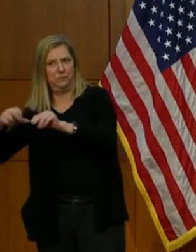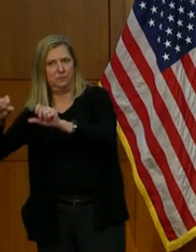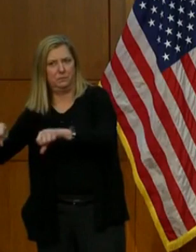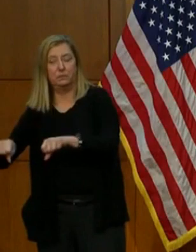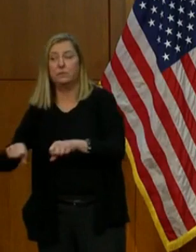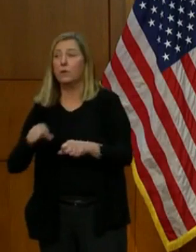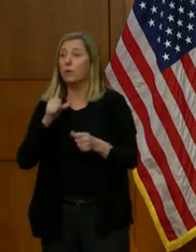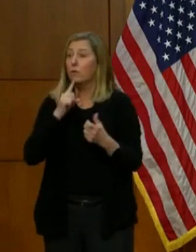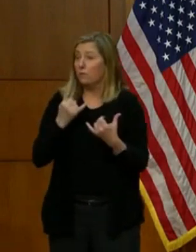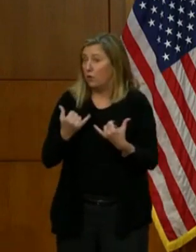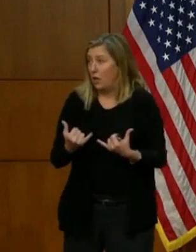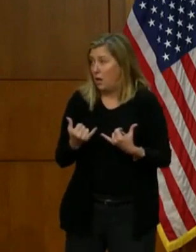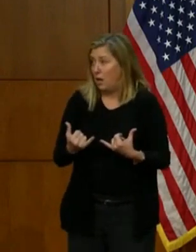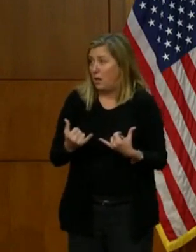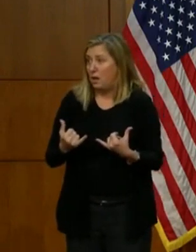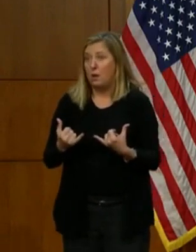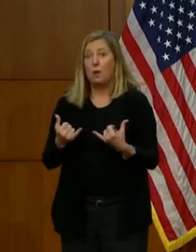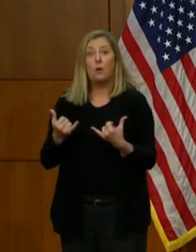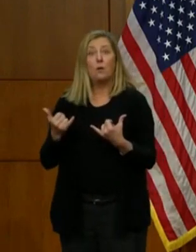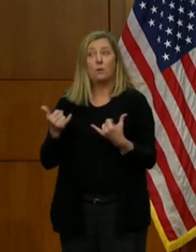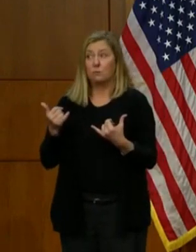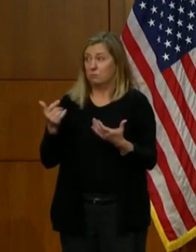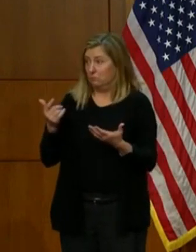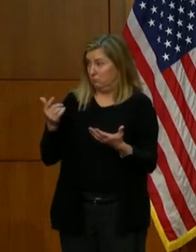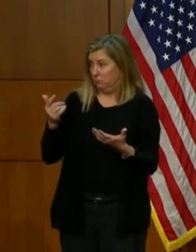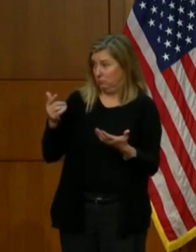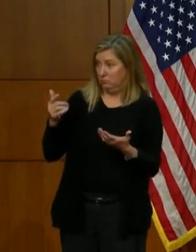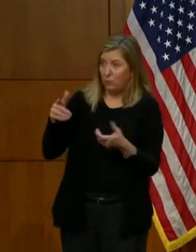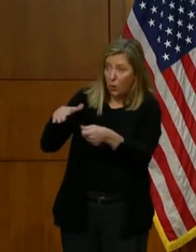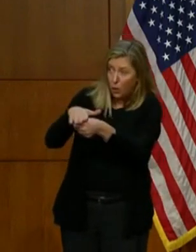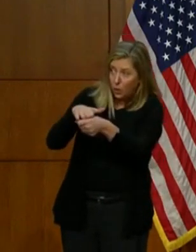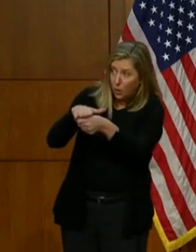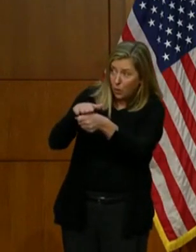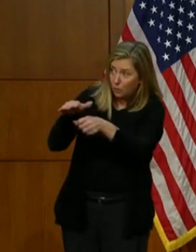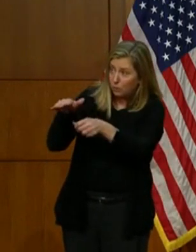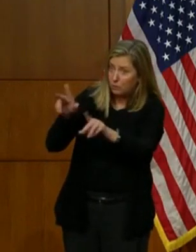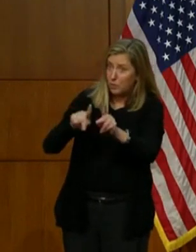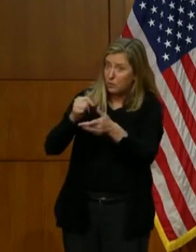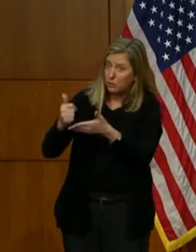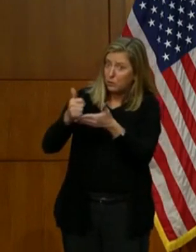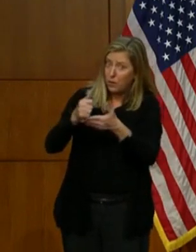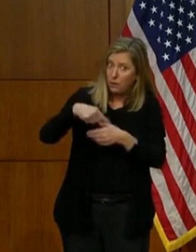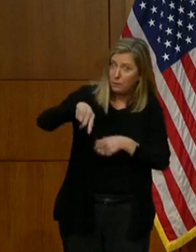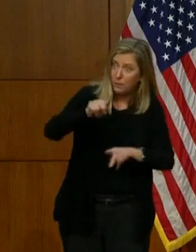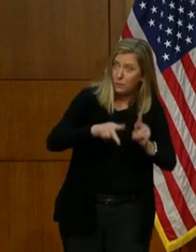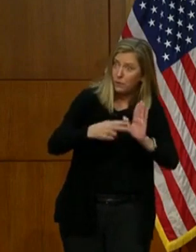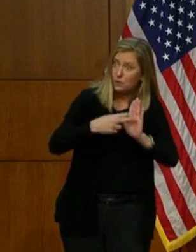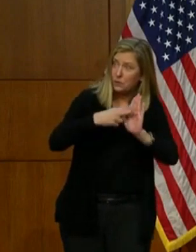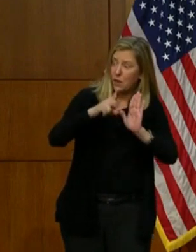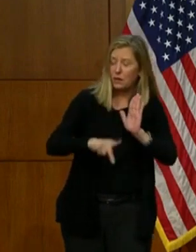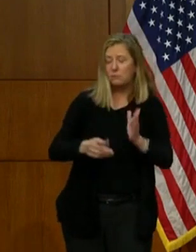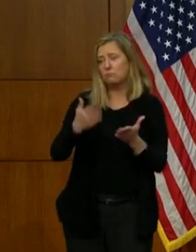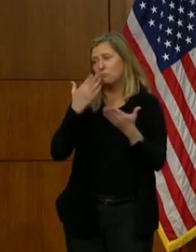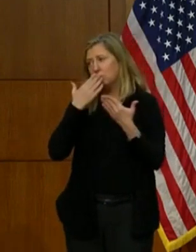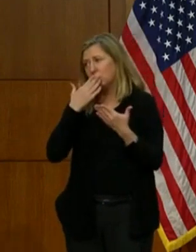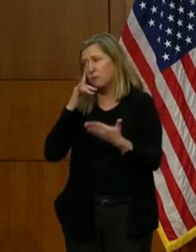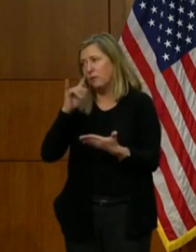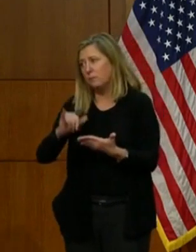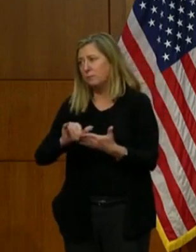in the meantime, if there's anything you all can do locally to help these individuals, again, I commend you for helping as